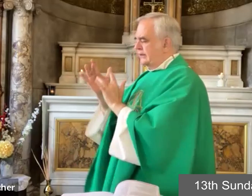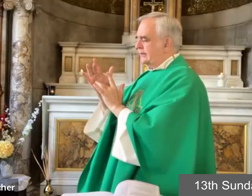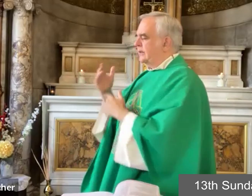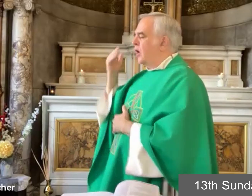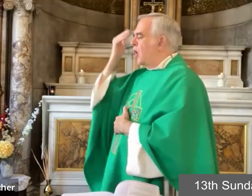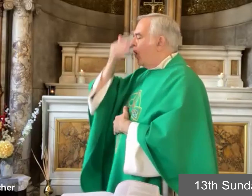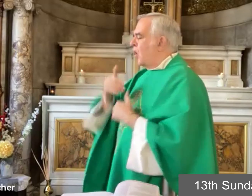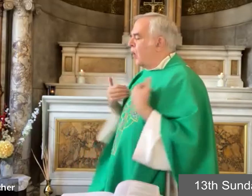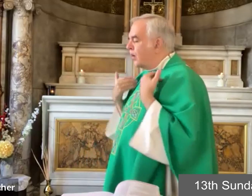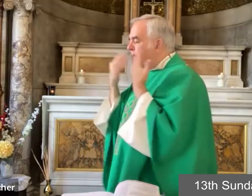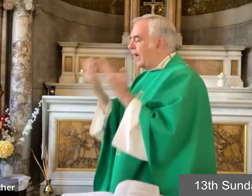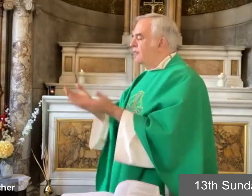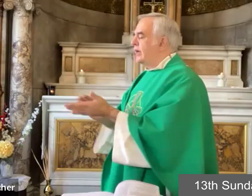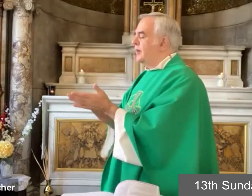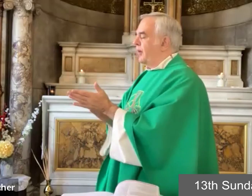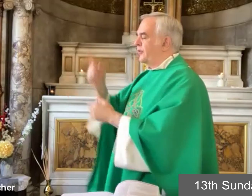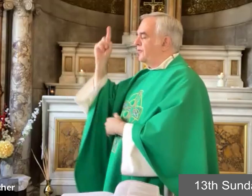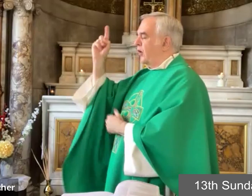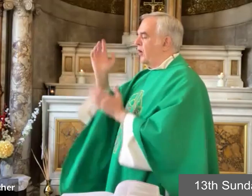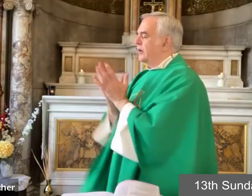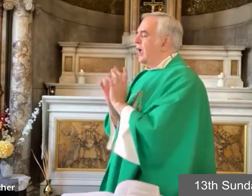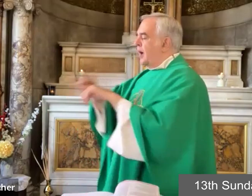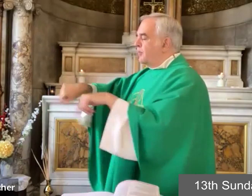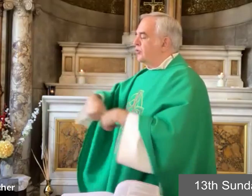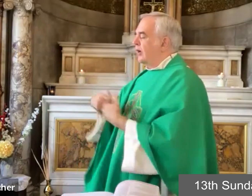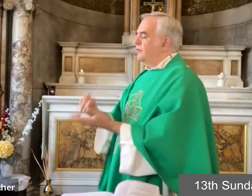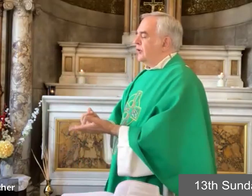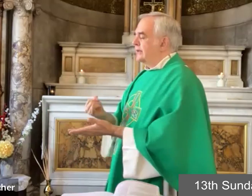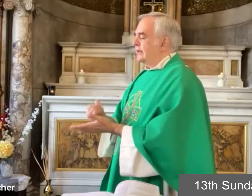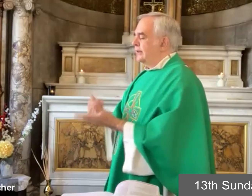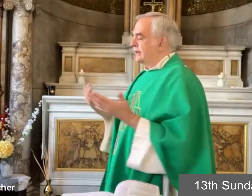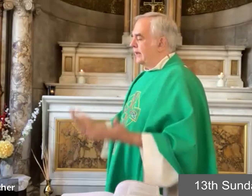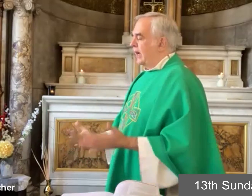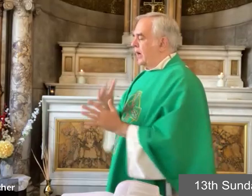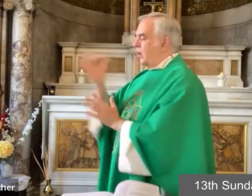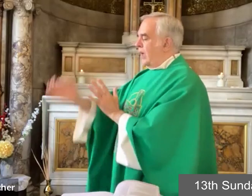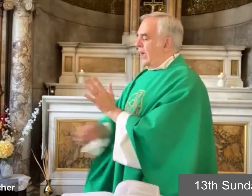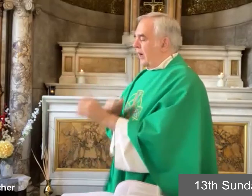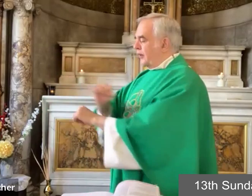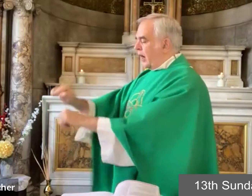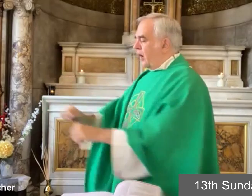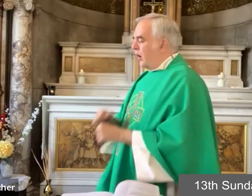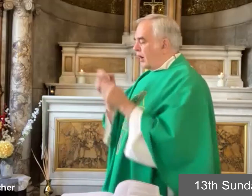Jesus. Holy Mary, Mother of God, pray for us sinners now, and at the hour of